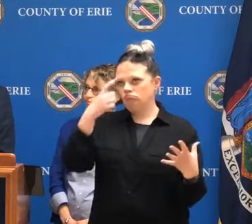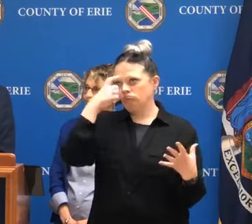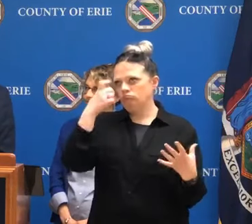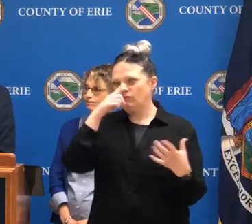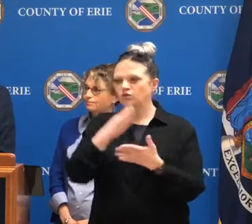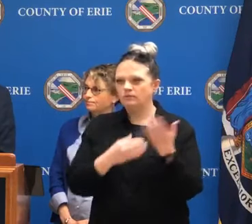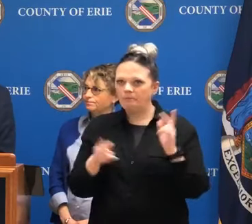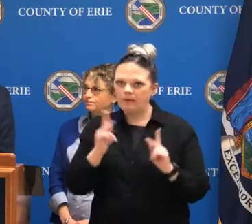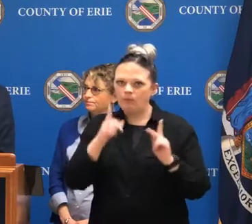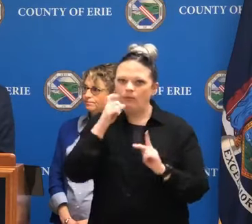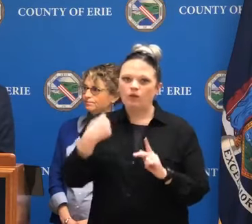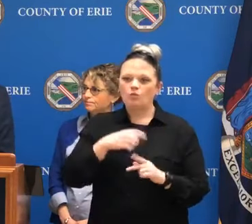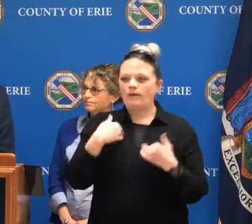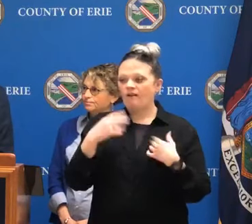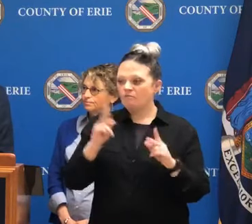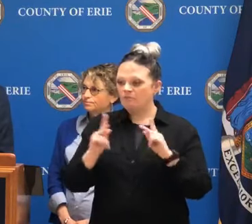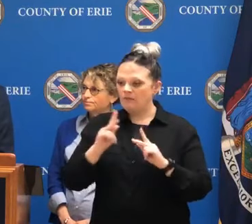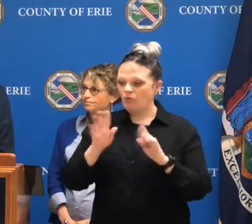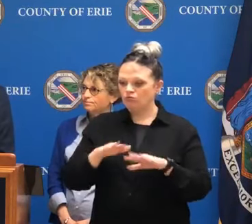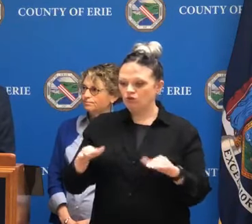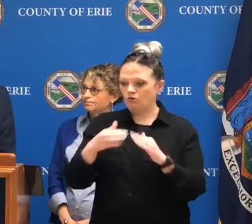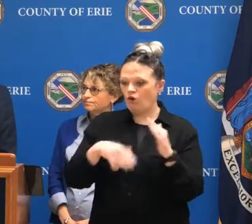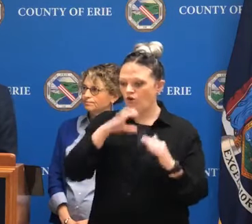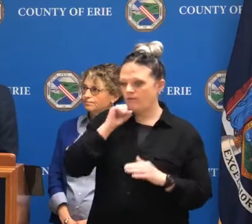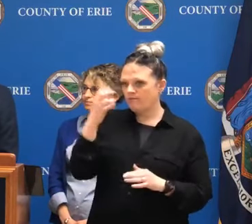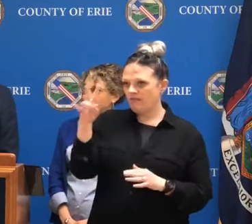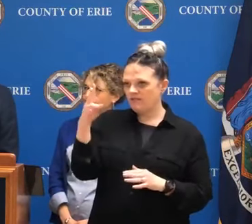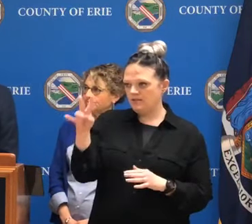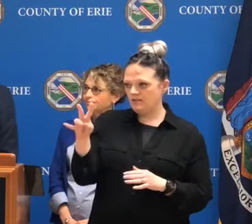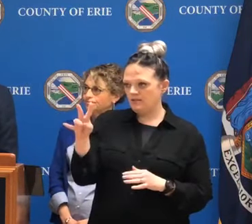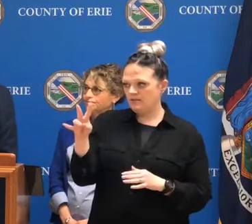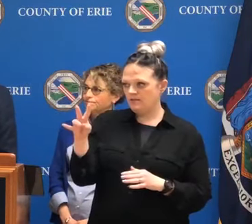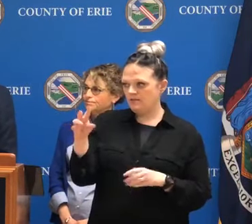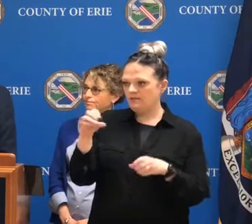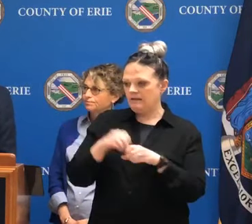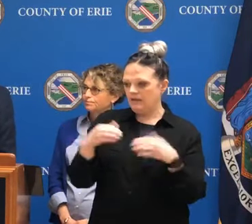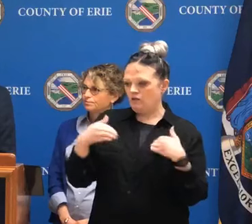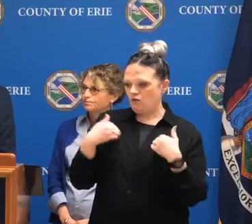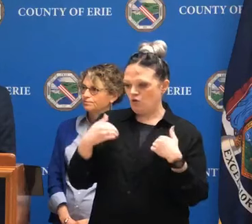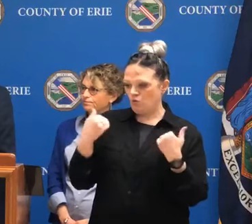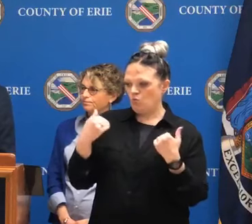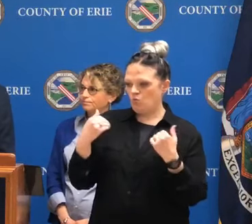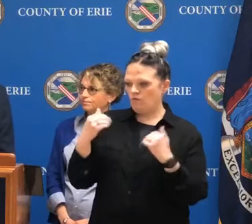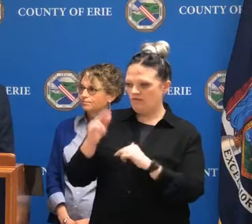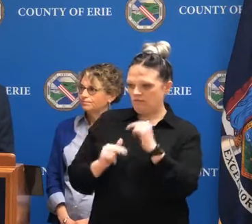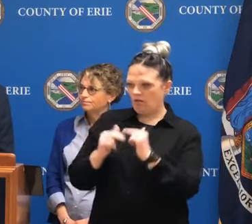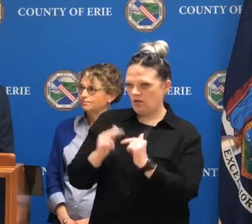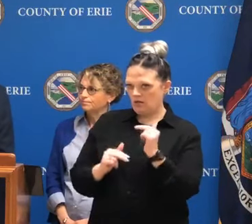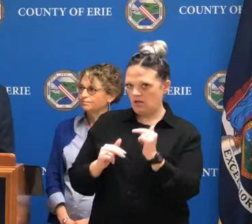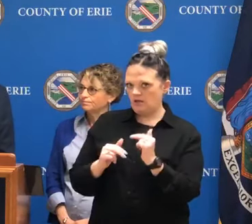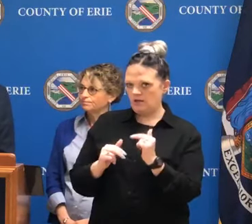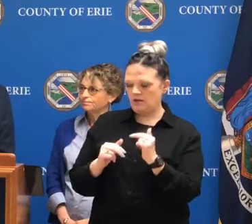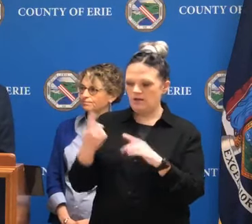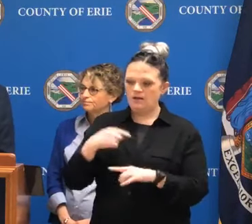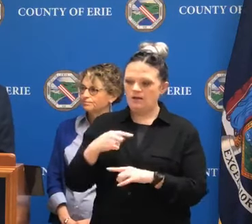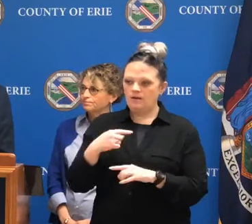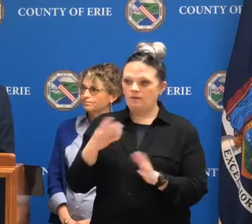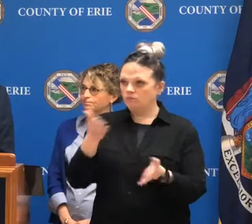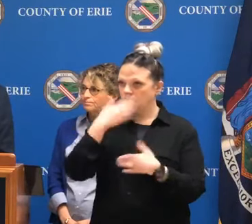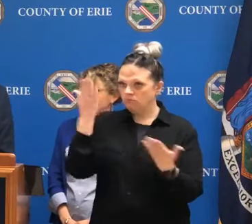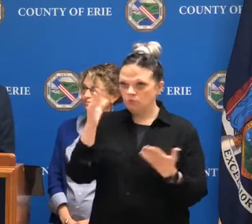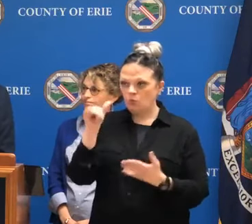have people, children under the age of 17, who are in the youth detention facility. We do not have a case. We